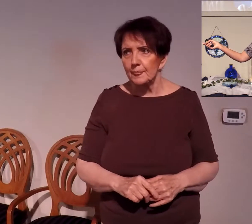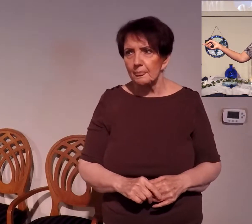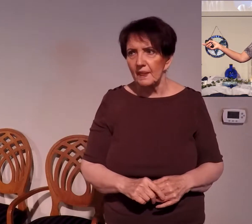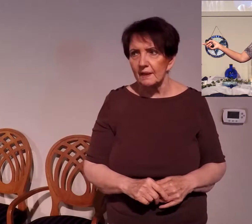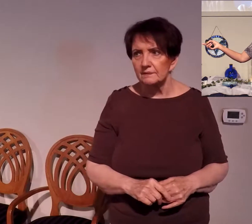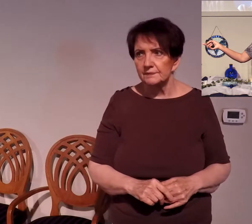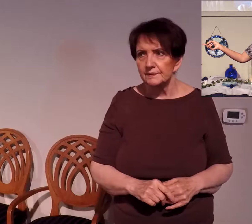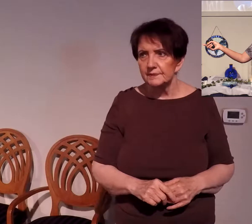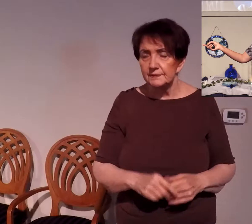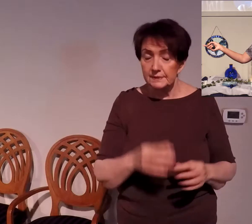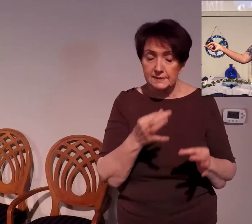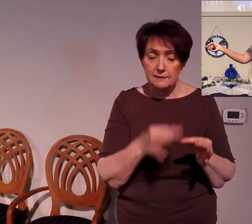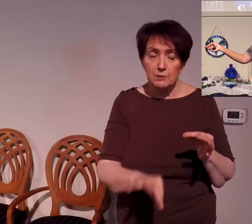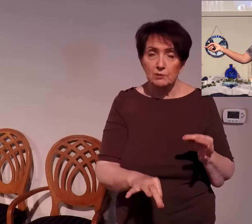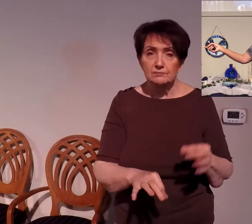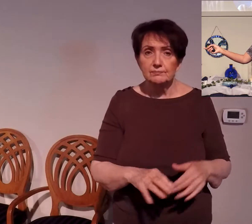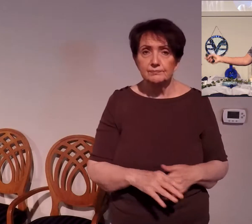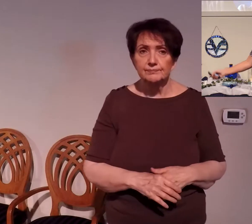It's as simple as that.